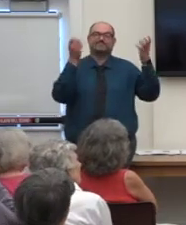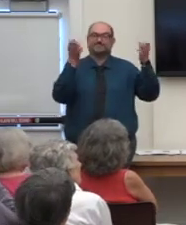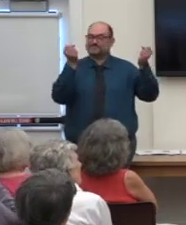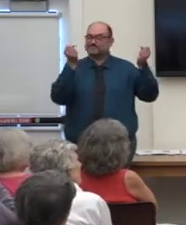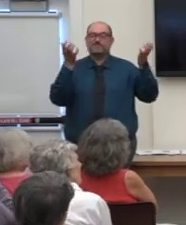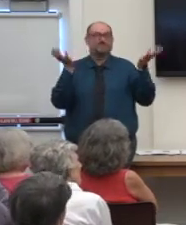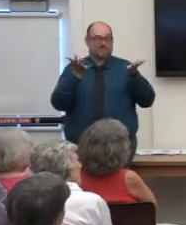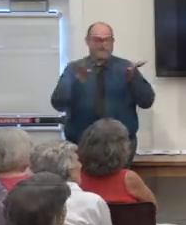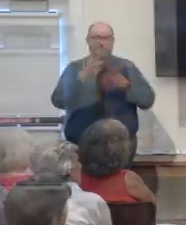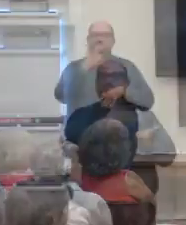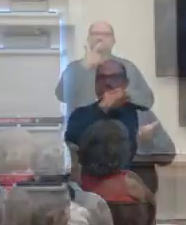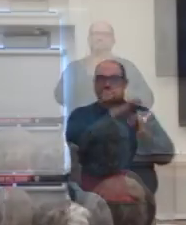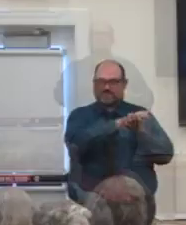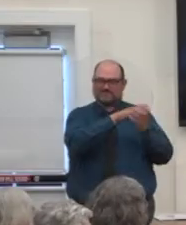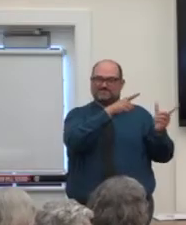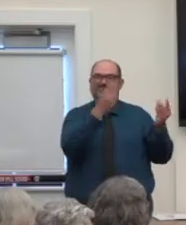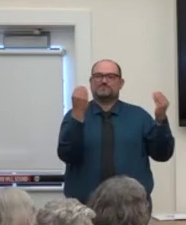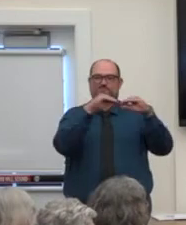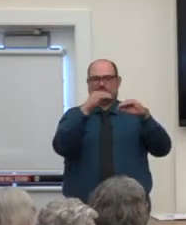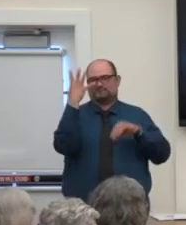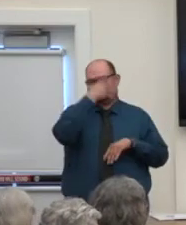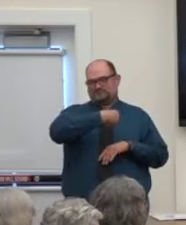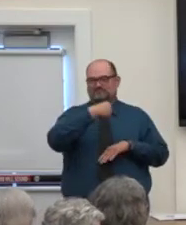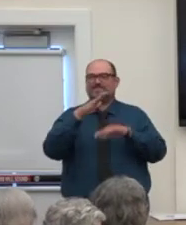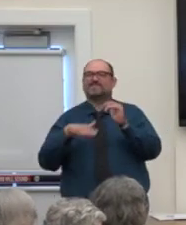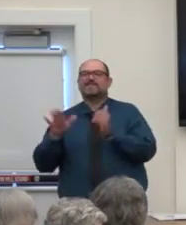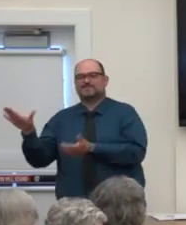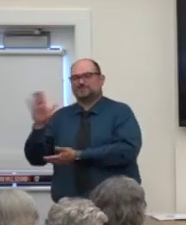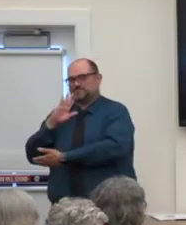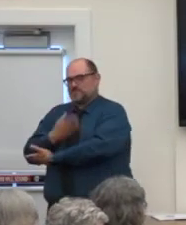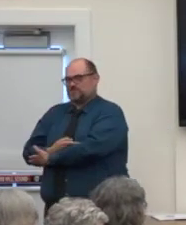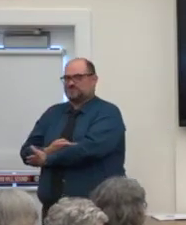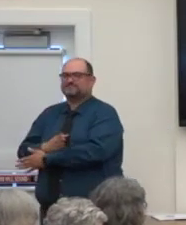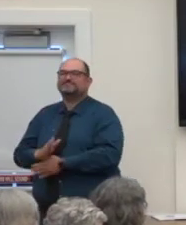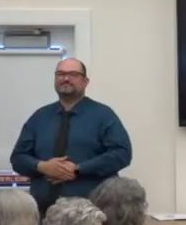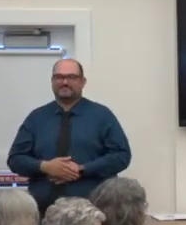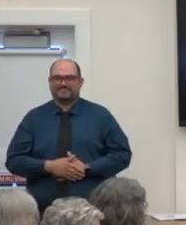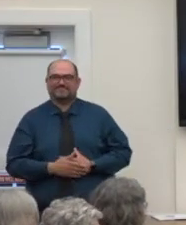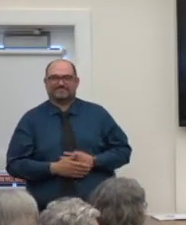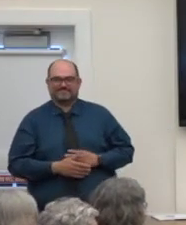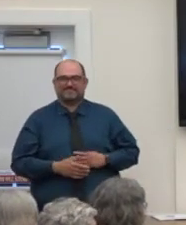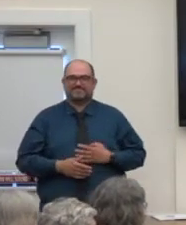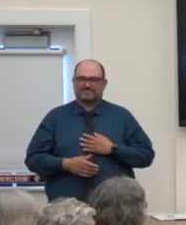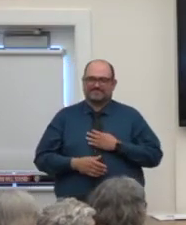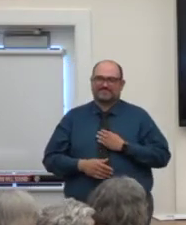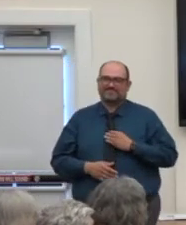He said in the presence of Mildred. Emily Rose was not there.